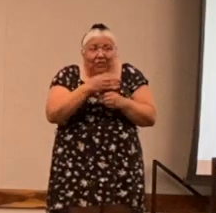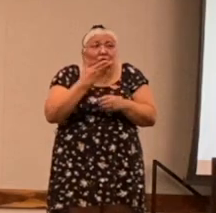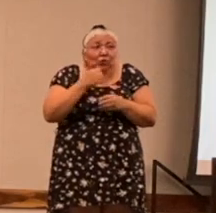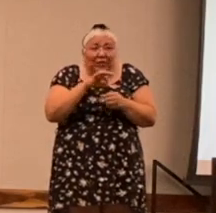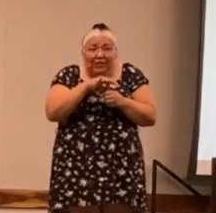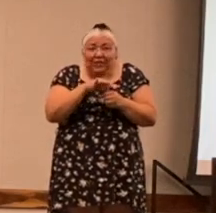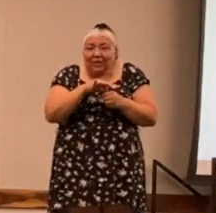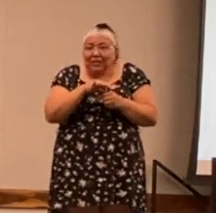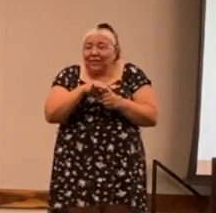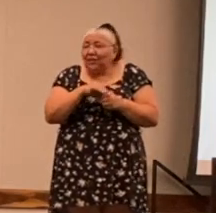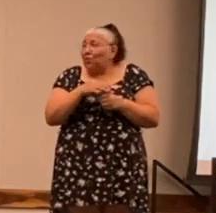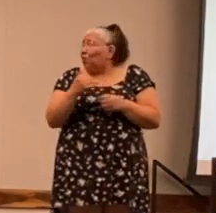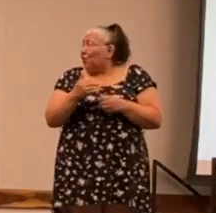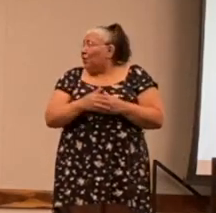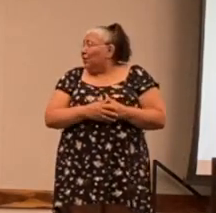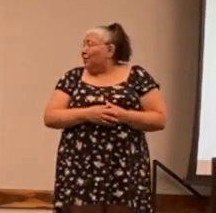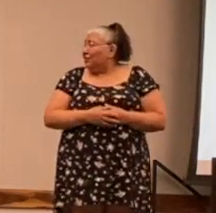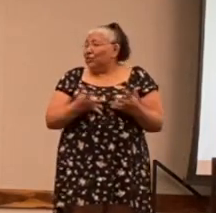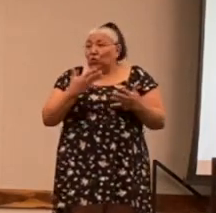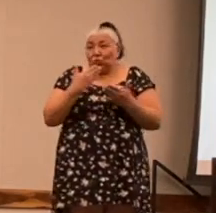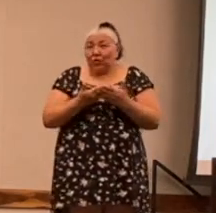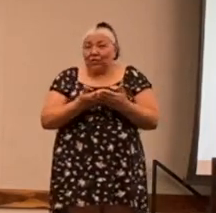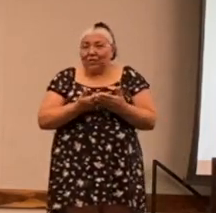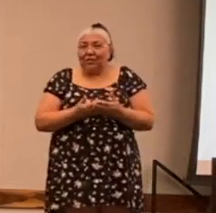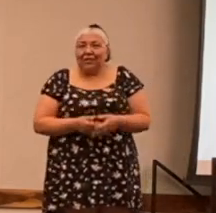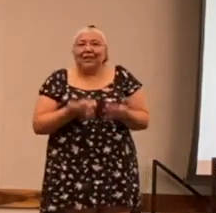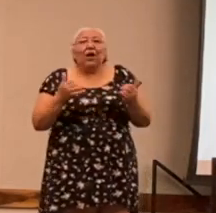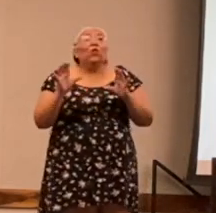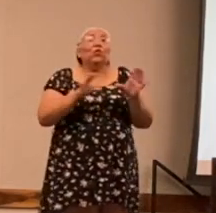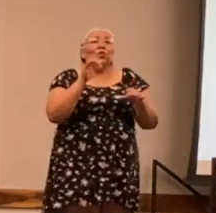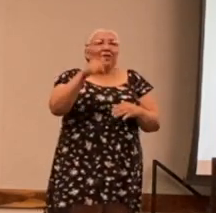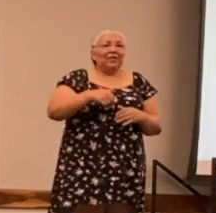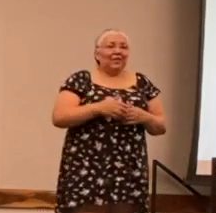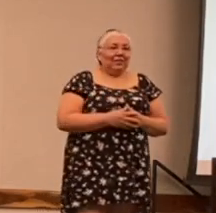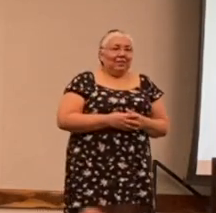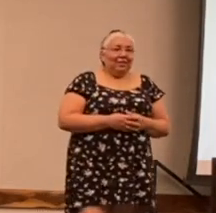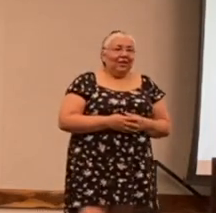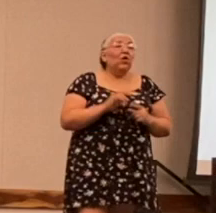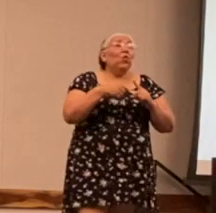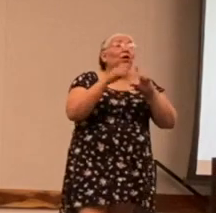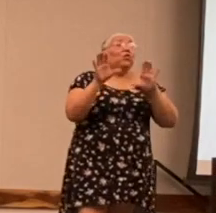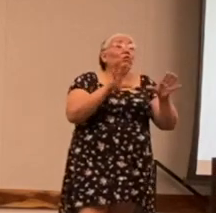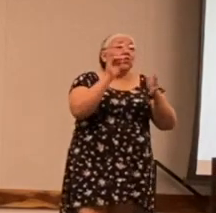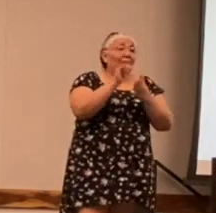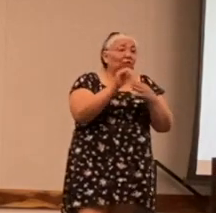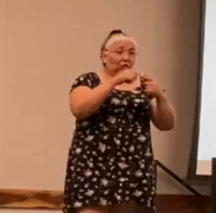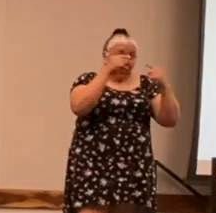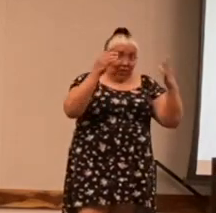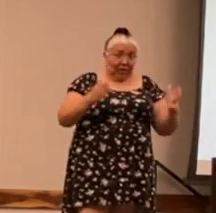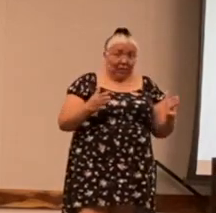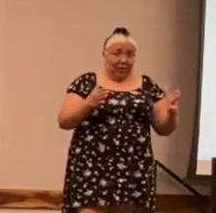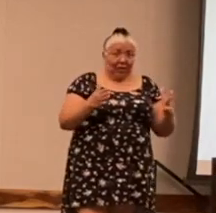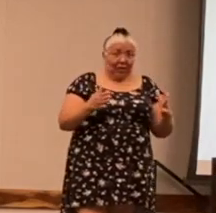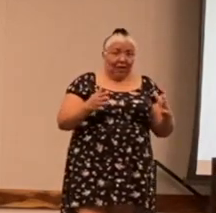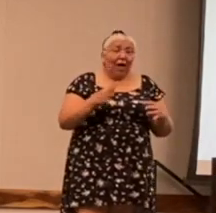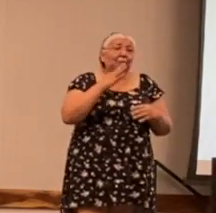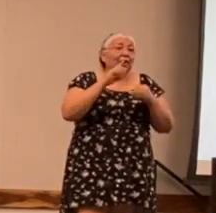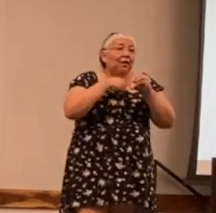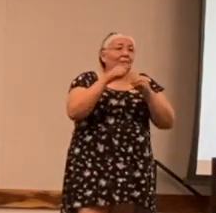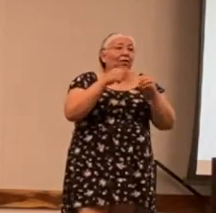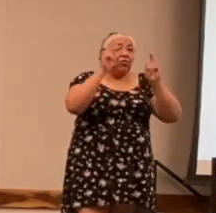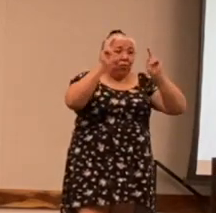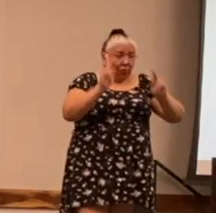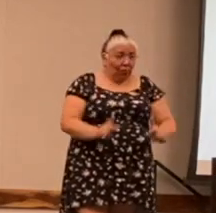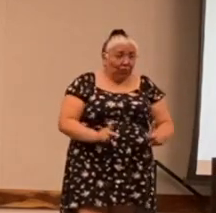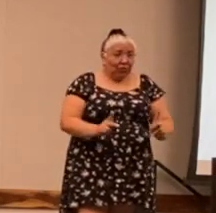tea? So good, right? And doing this, listen, when you do that to your enemy, and we're talking about, I'm talking about the